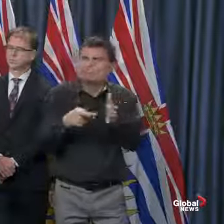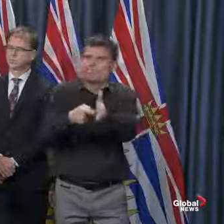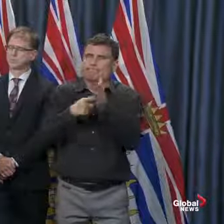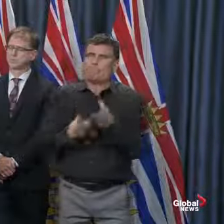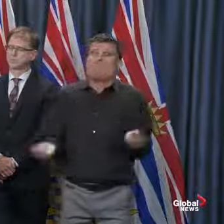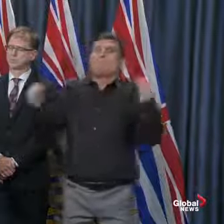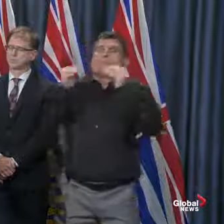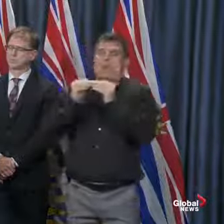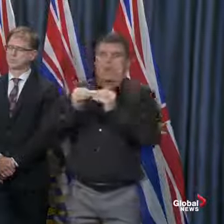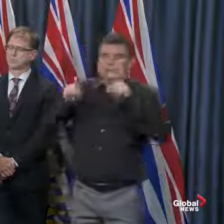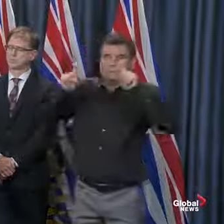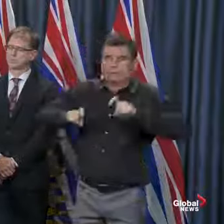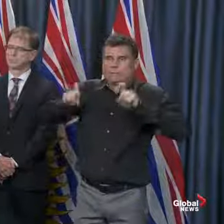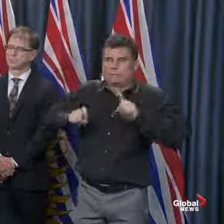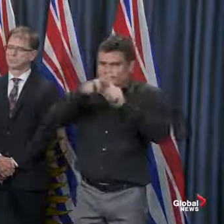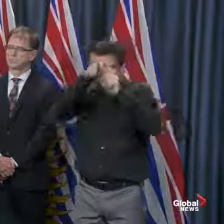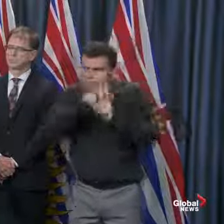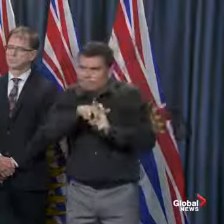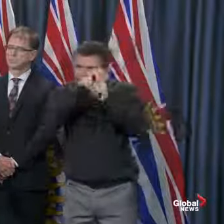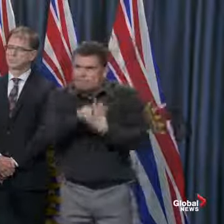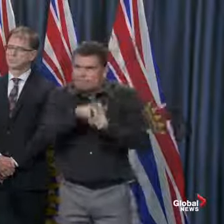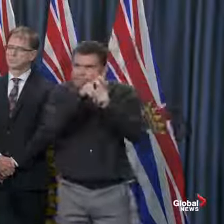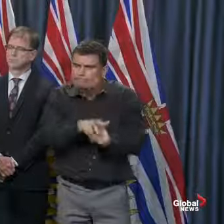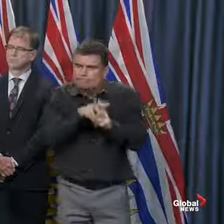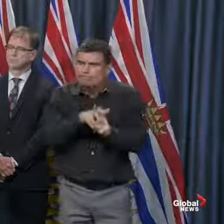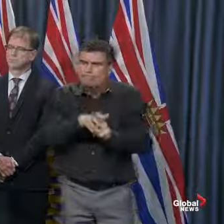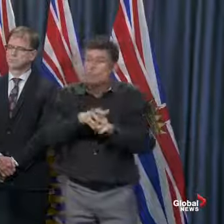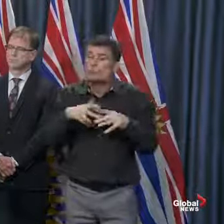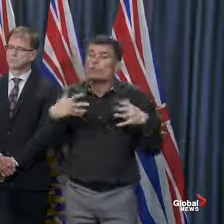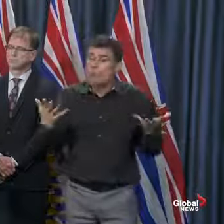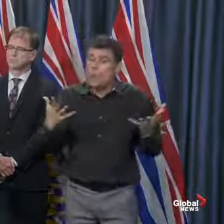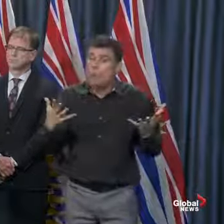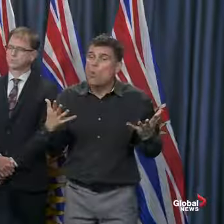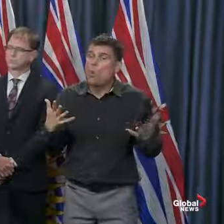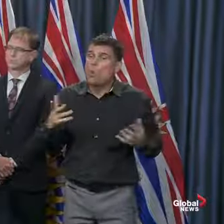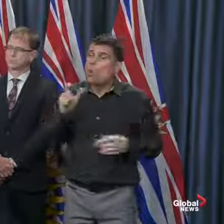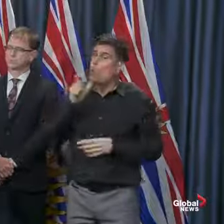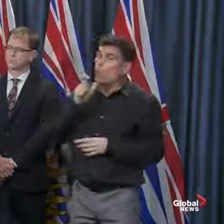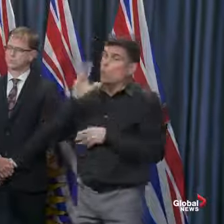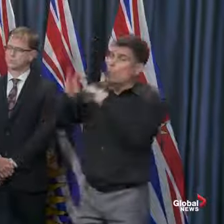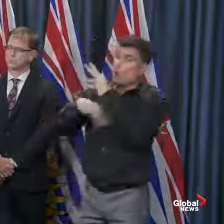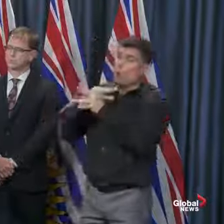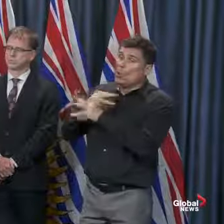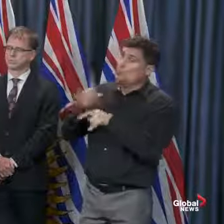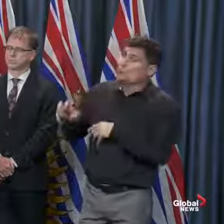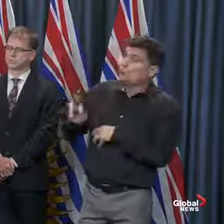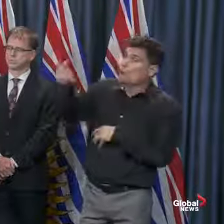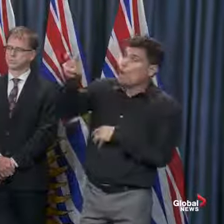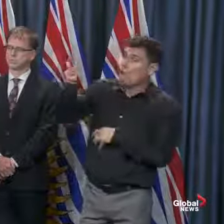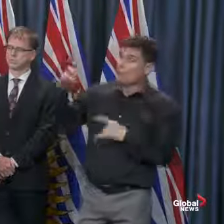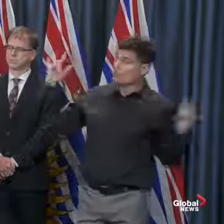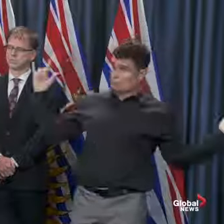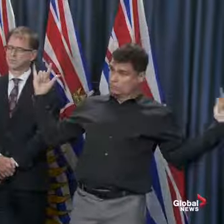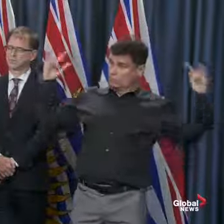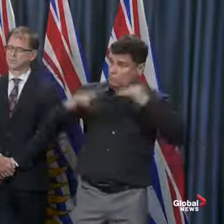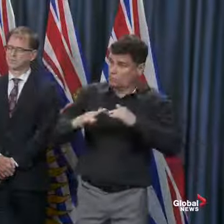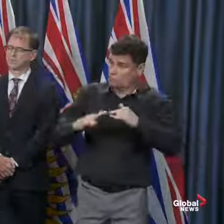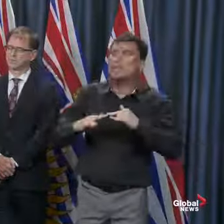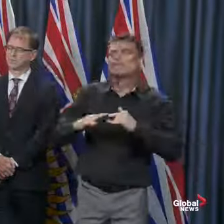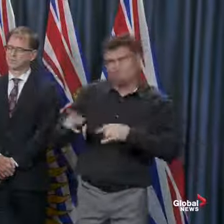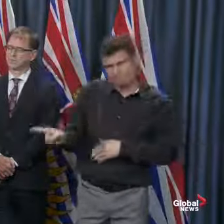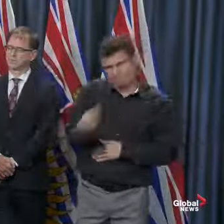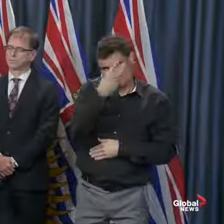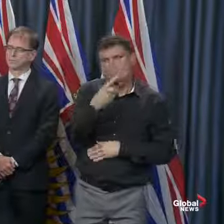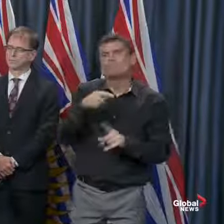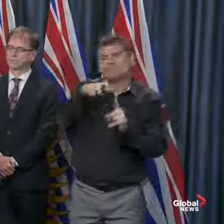asked all international travelers to self-isolate, there was dramatic increases in people